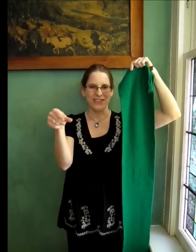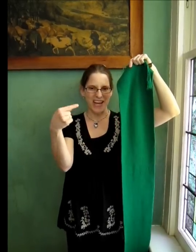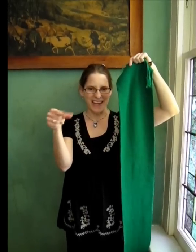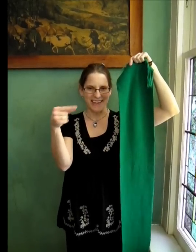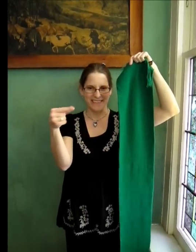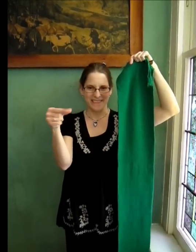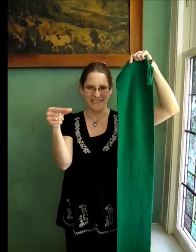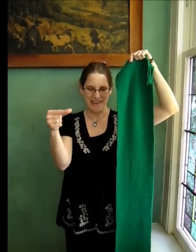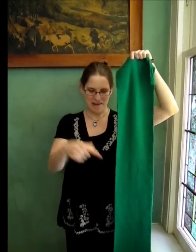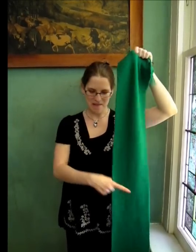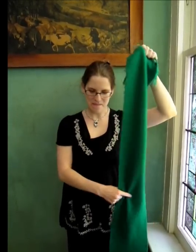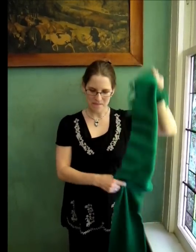shake it.